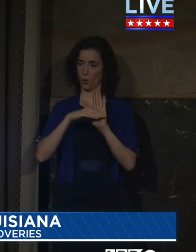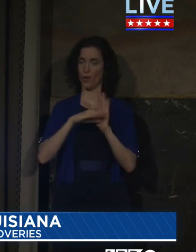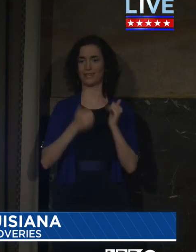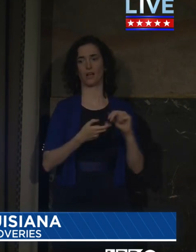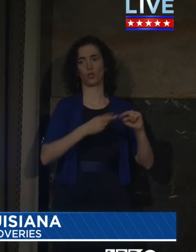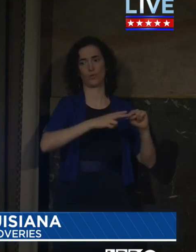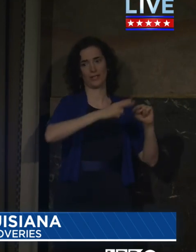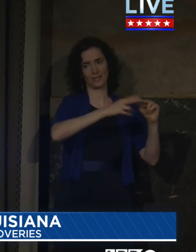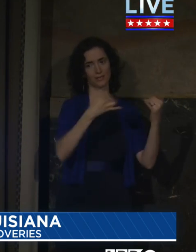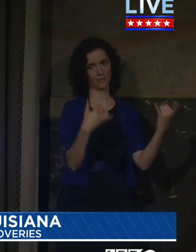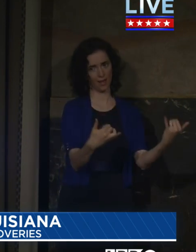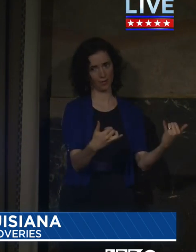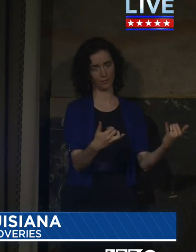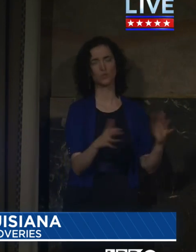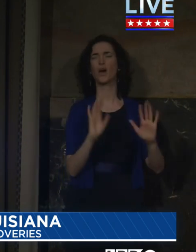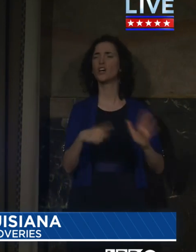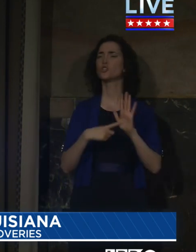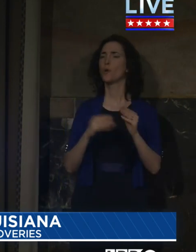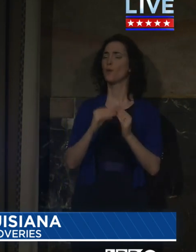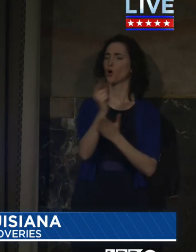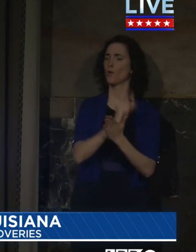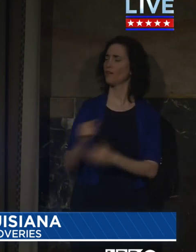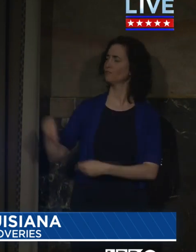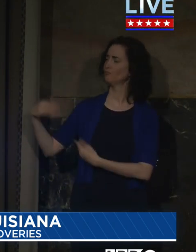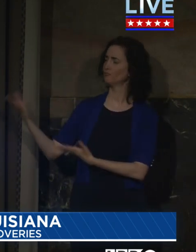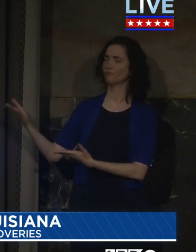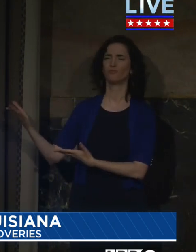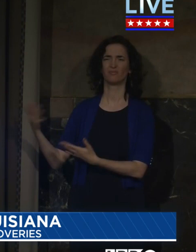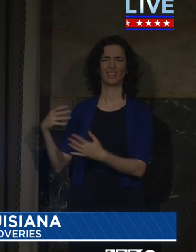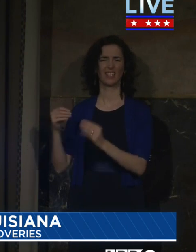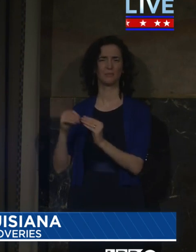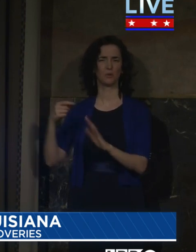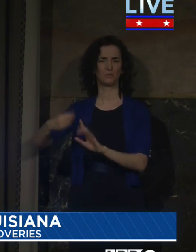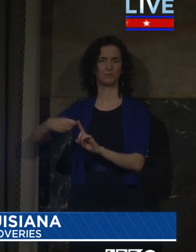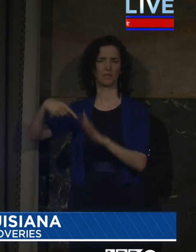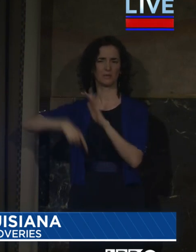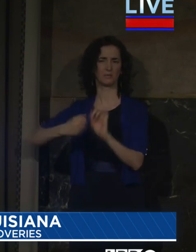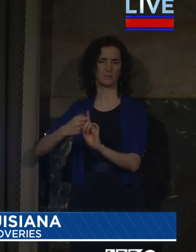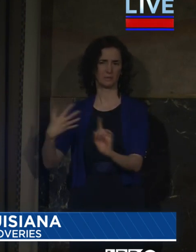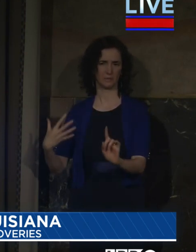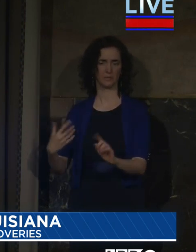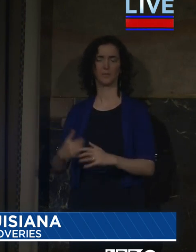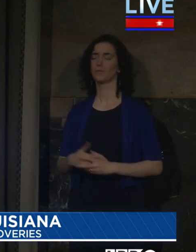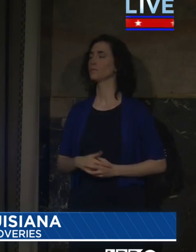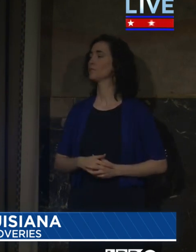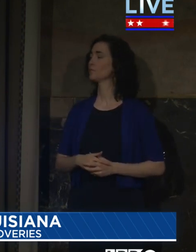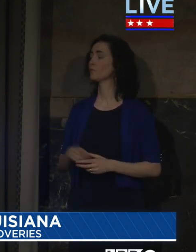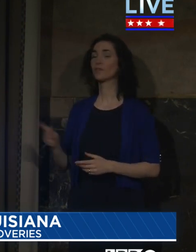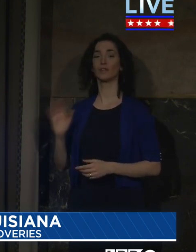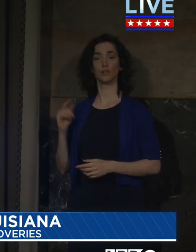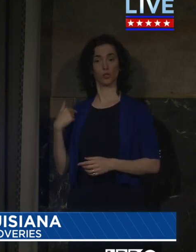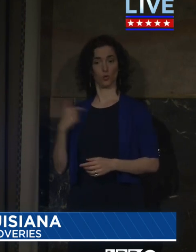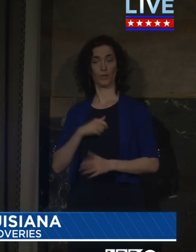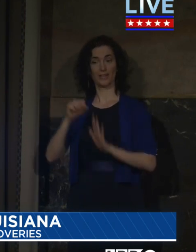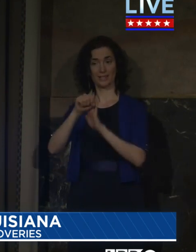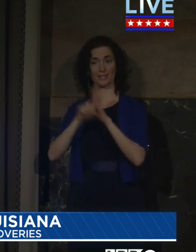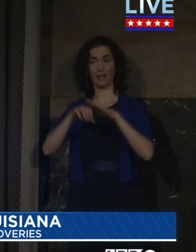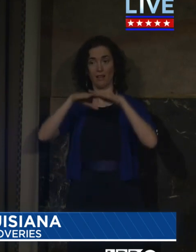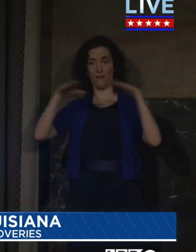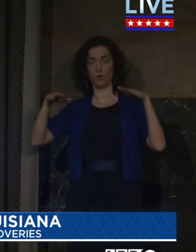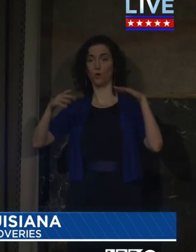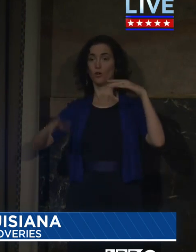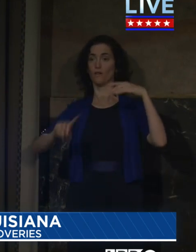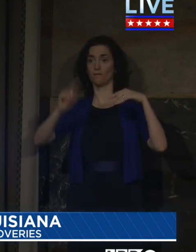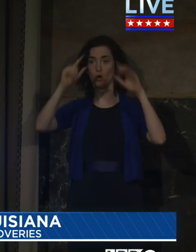graphs to show you a little bit of what we're looking at on the next slide. This is a depiction of what we look at the state level. The top